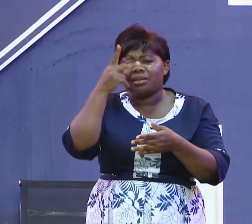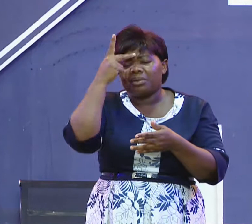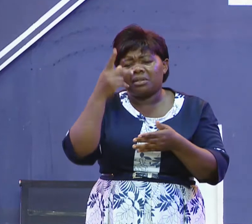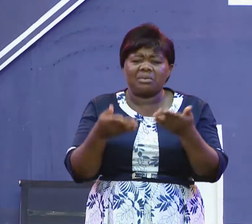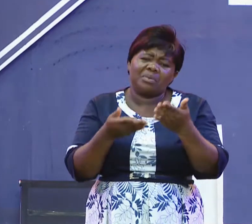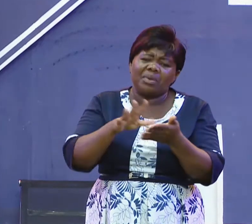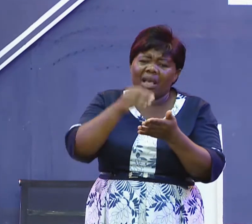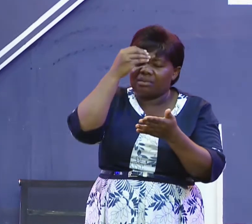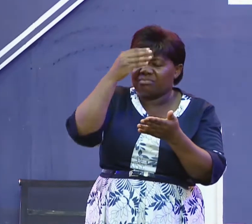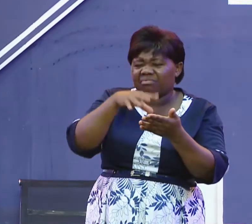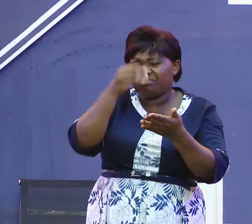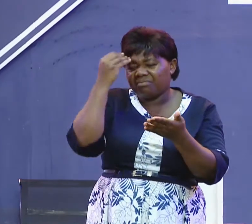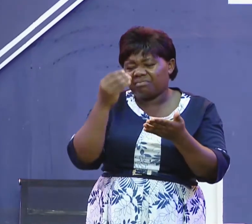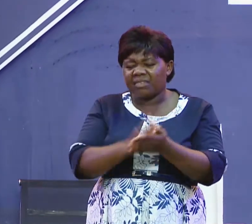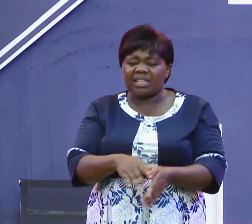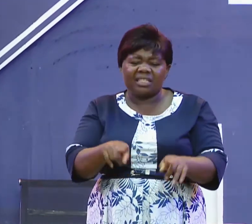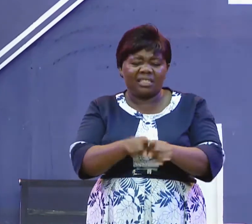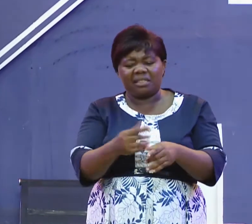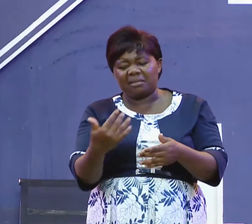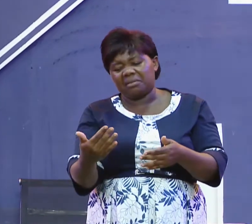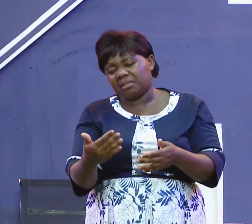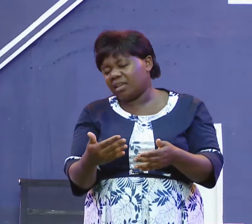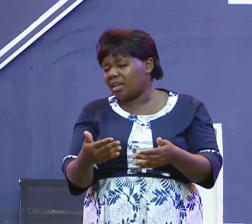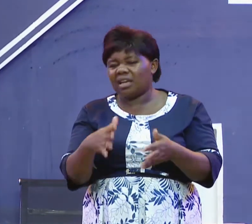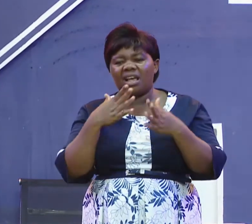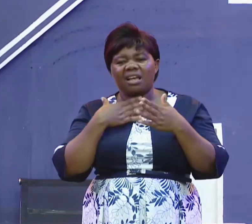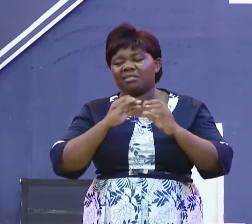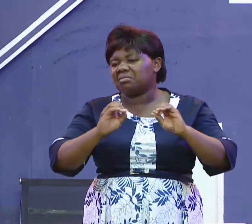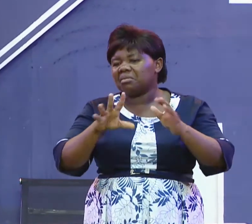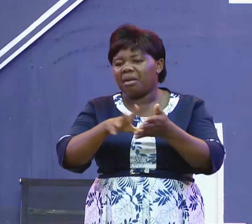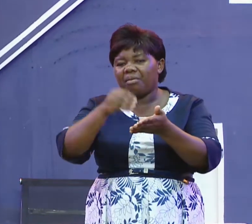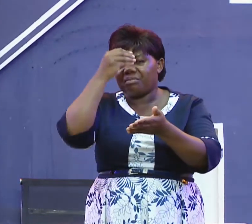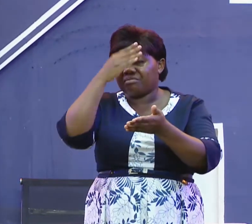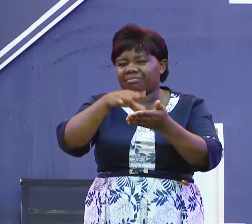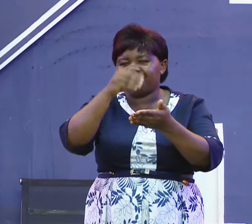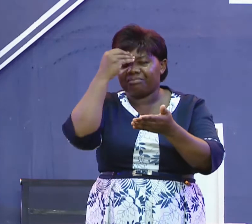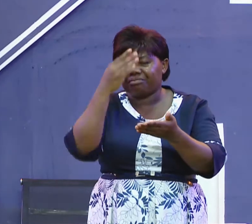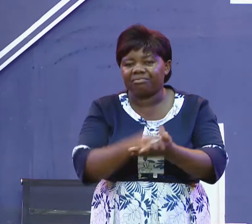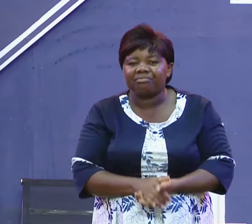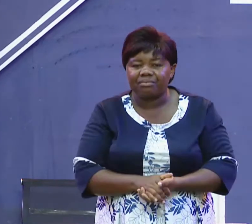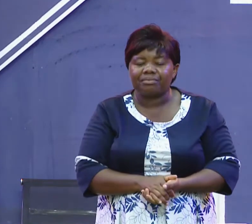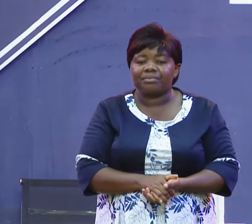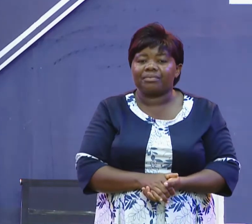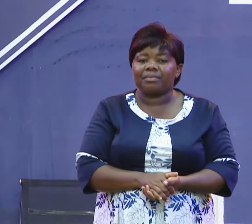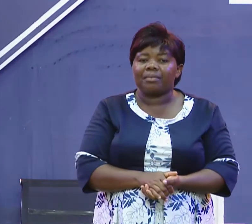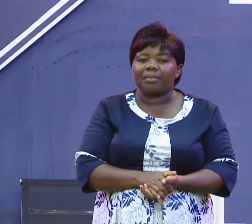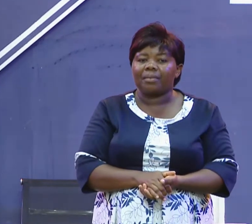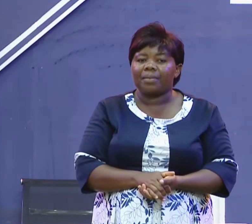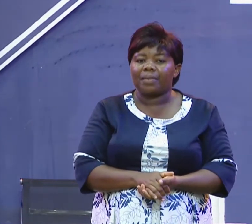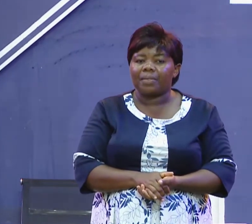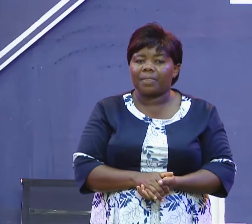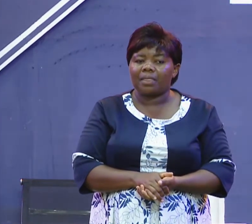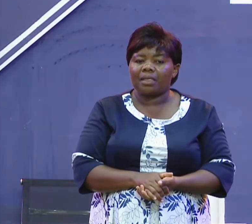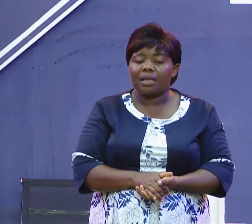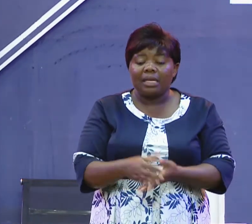conferences. And it's very easy for such a one to say that because I didn't go to school, he can also tell you that